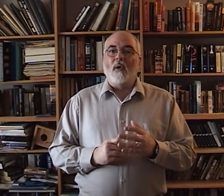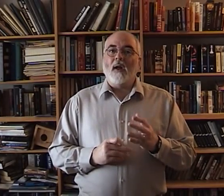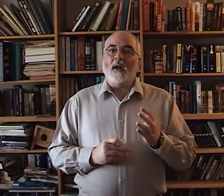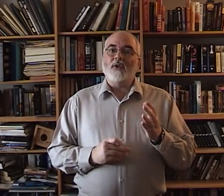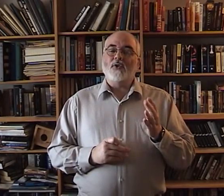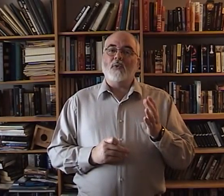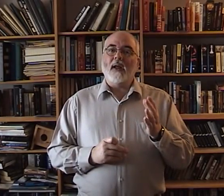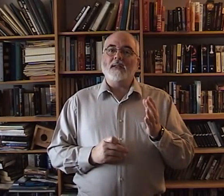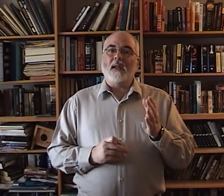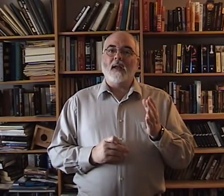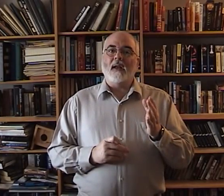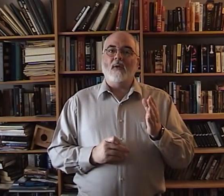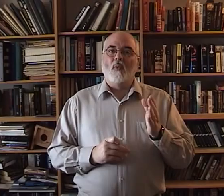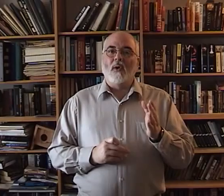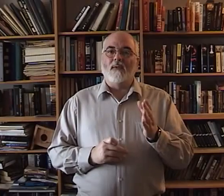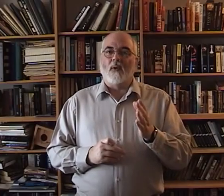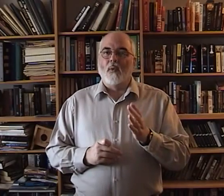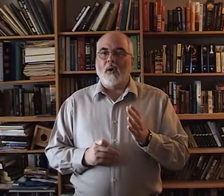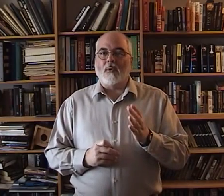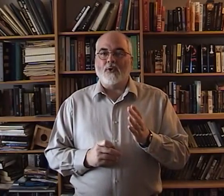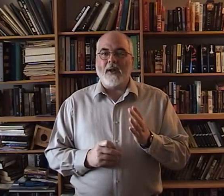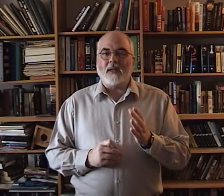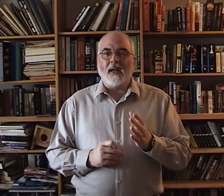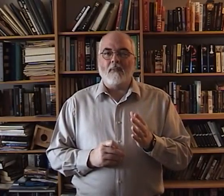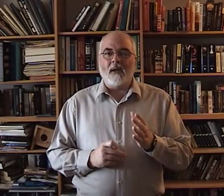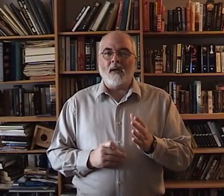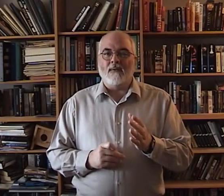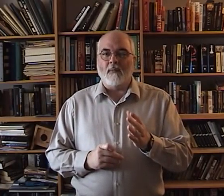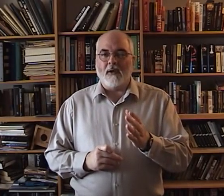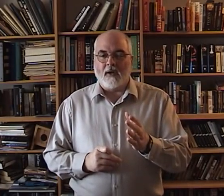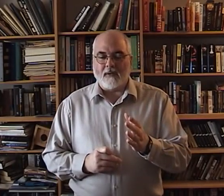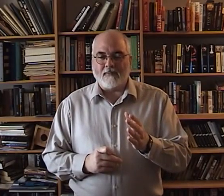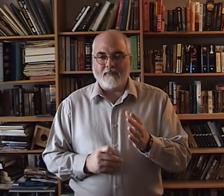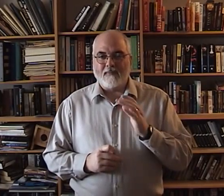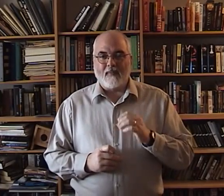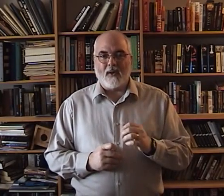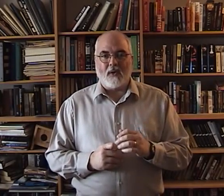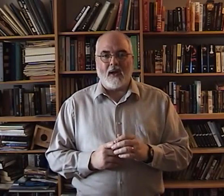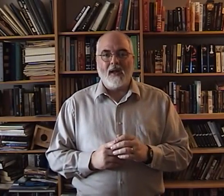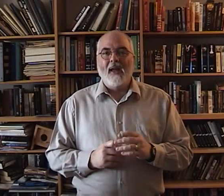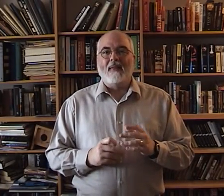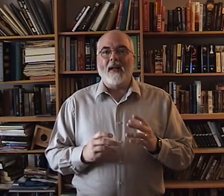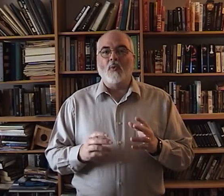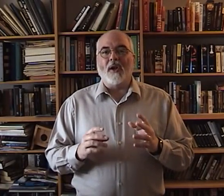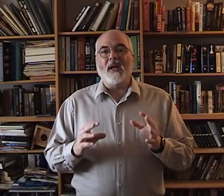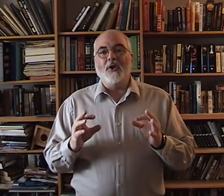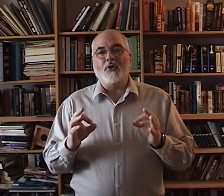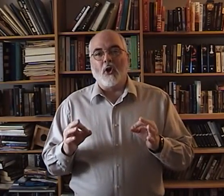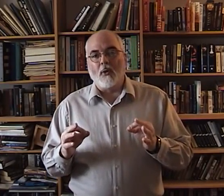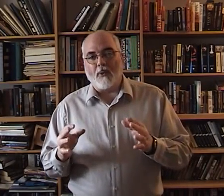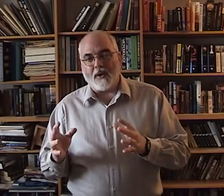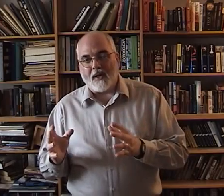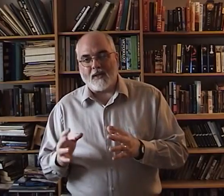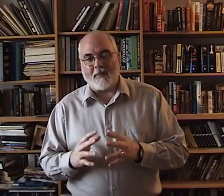not translating word for word, we're translating meaning for meaning, okay? That's what interpreting is